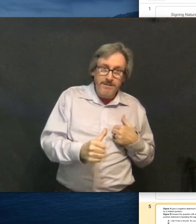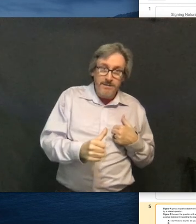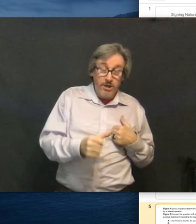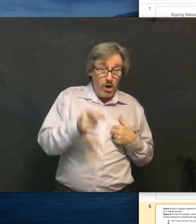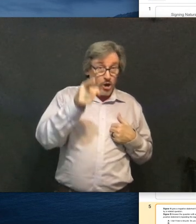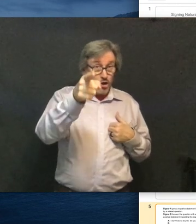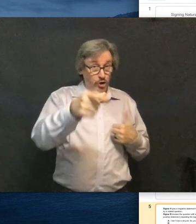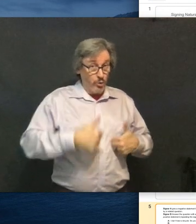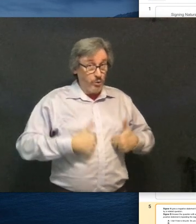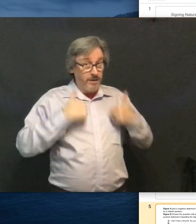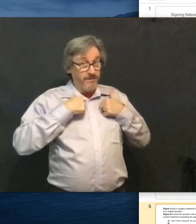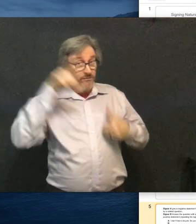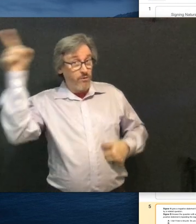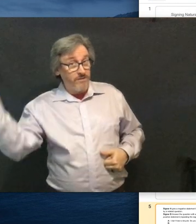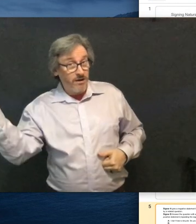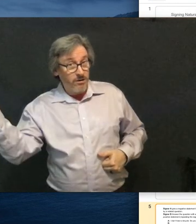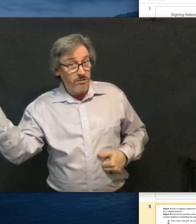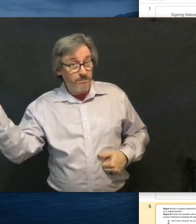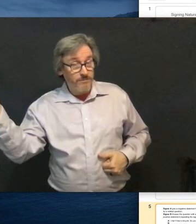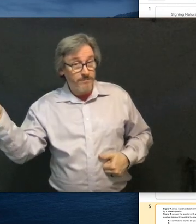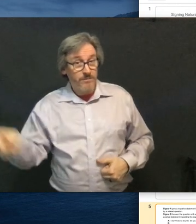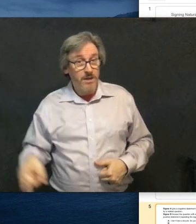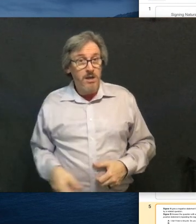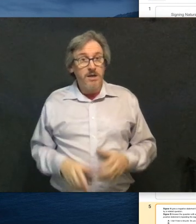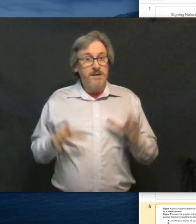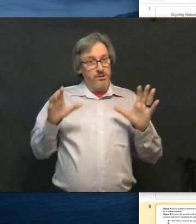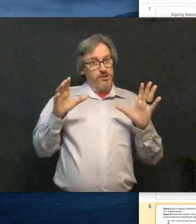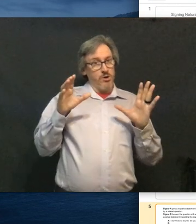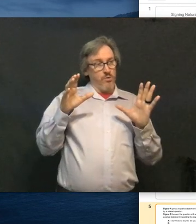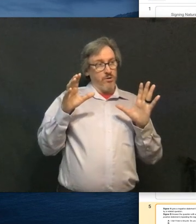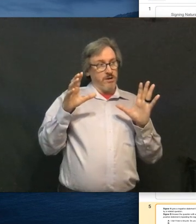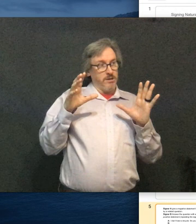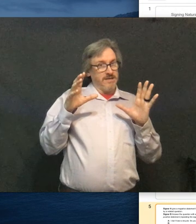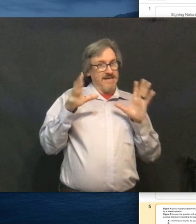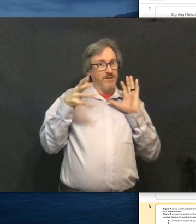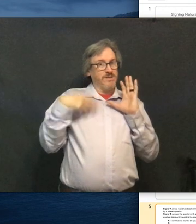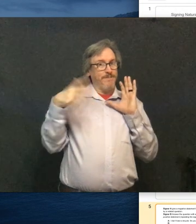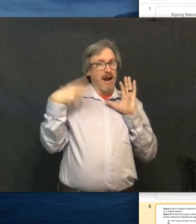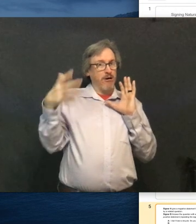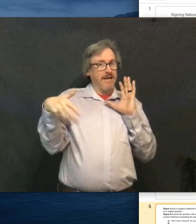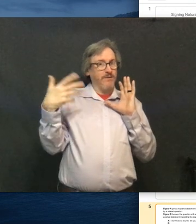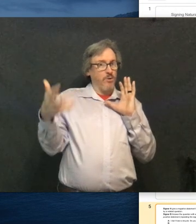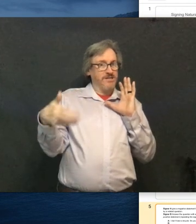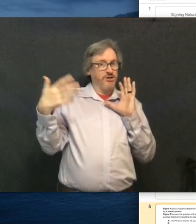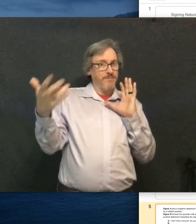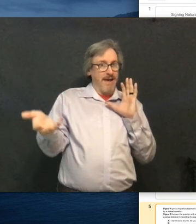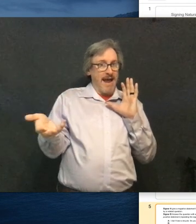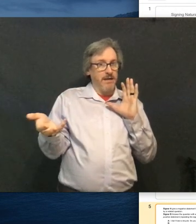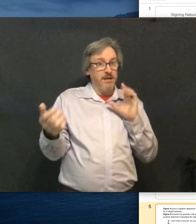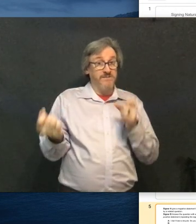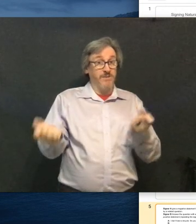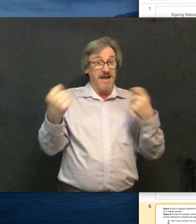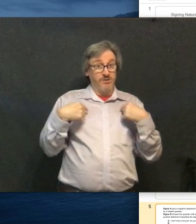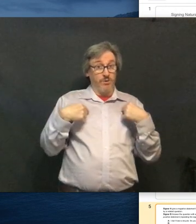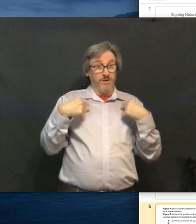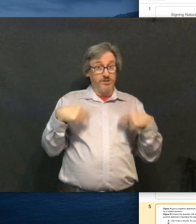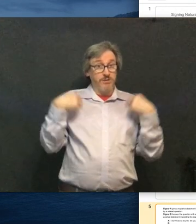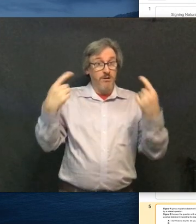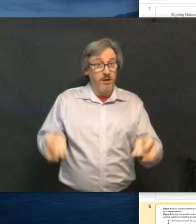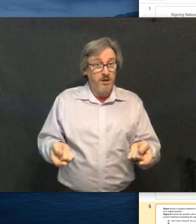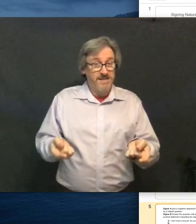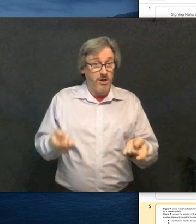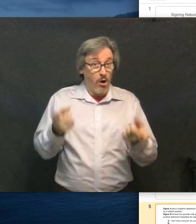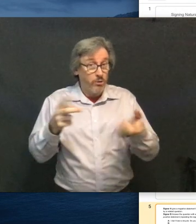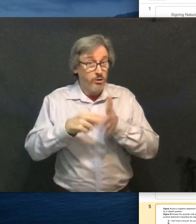Not. You live over there? So get used to parroting the question back. Someone asks you a